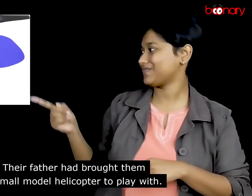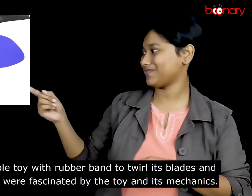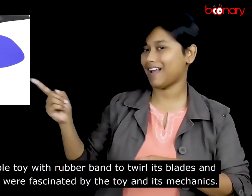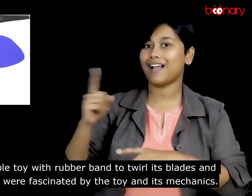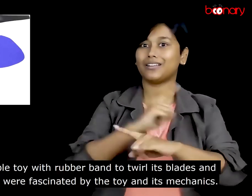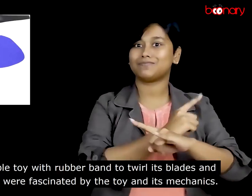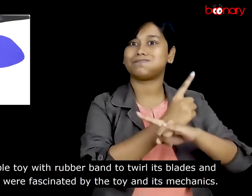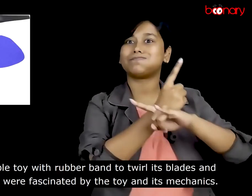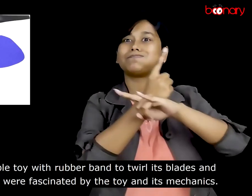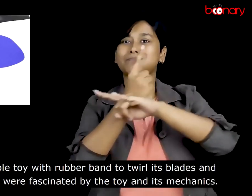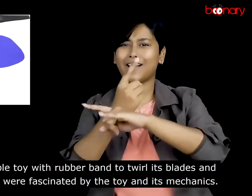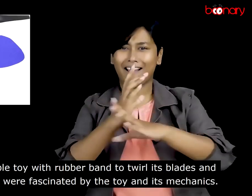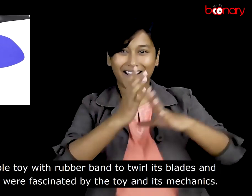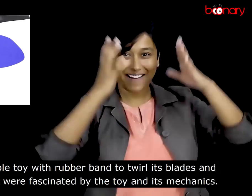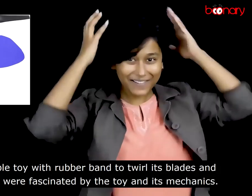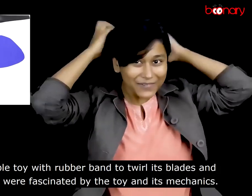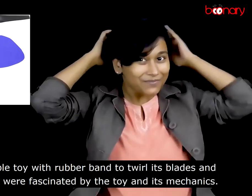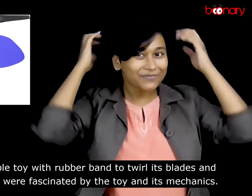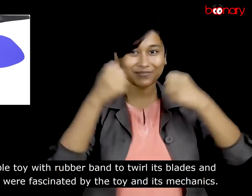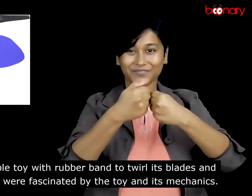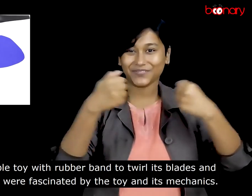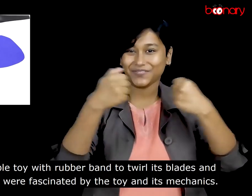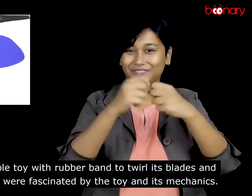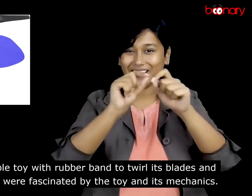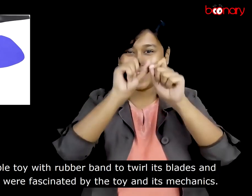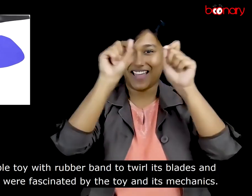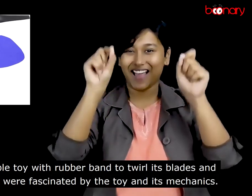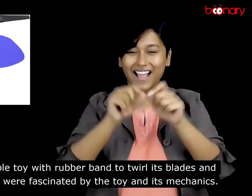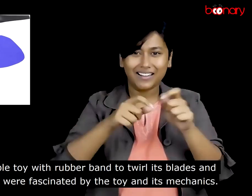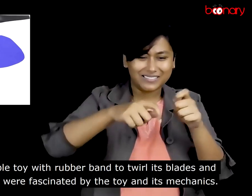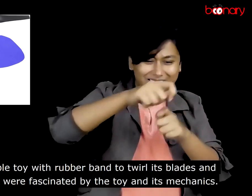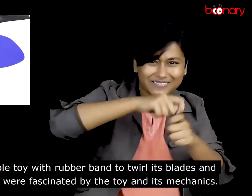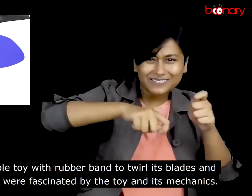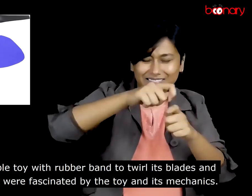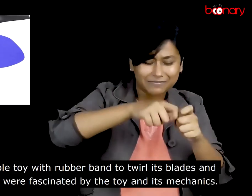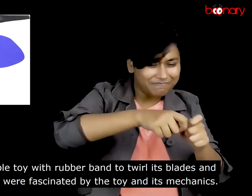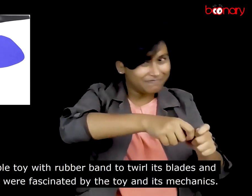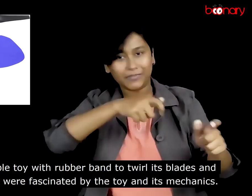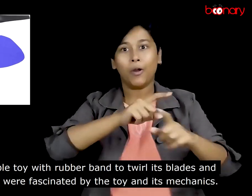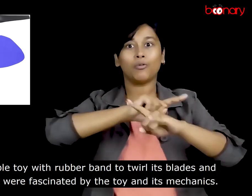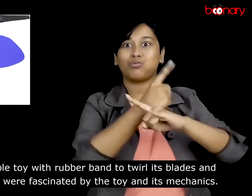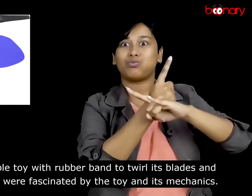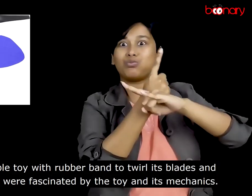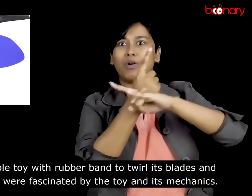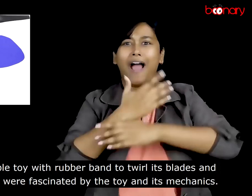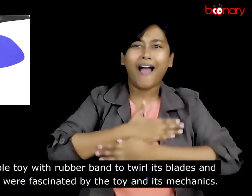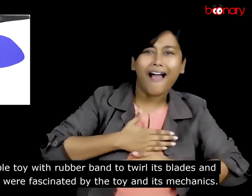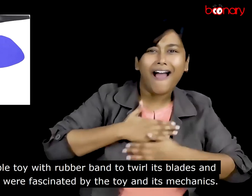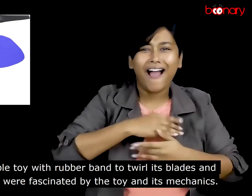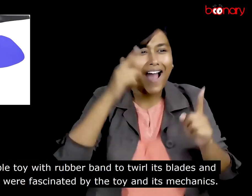It was a simple toy with rubber band to twirl its blades and both the boys were fascinated by the toy